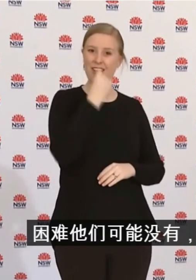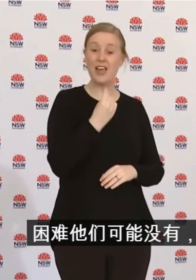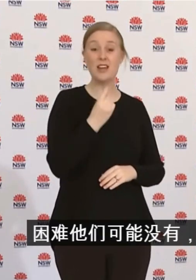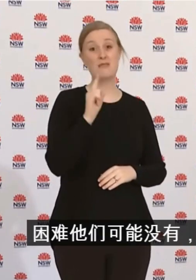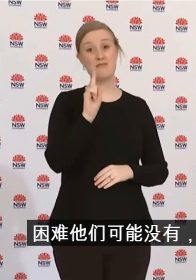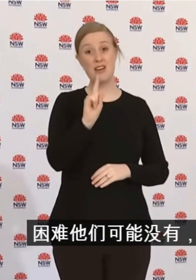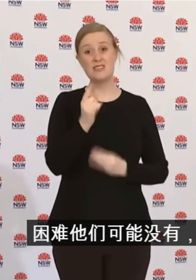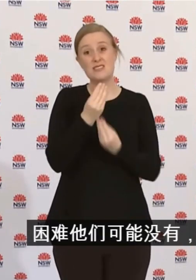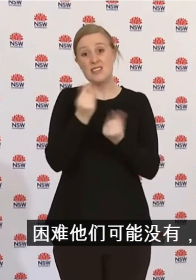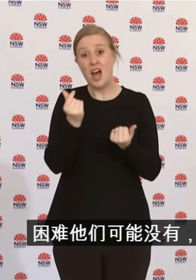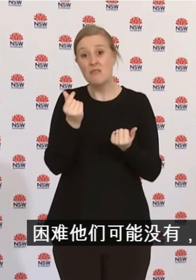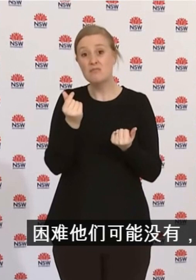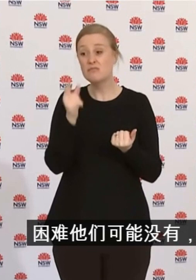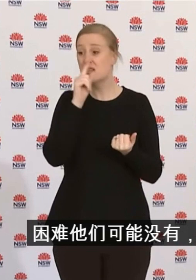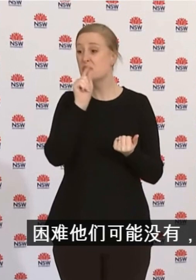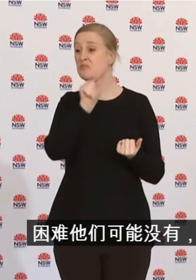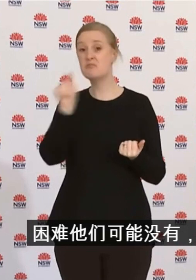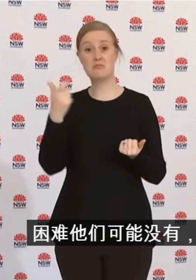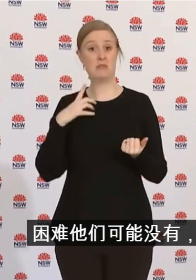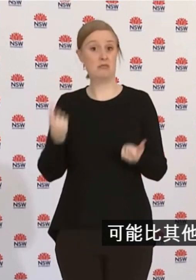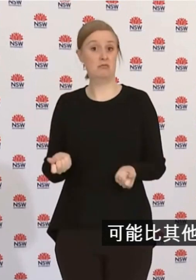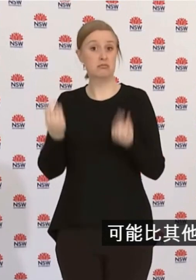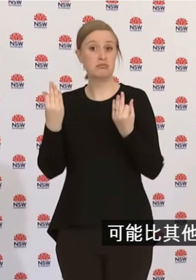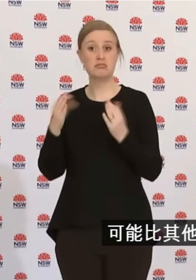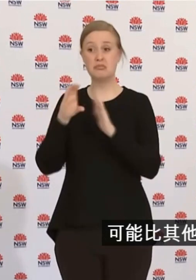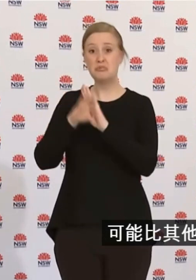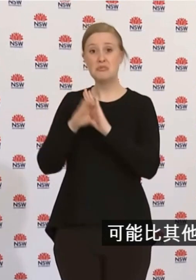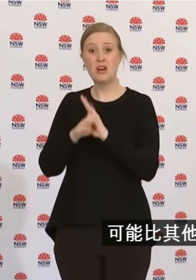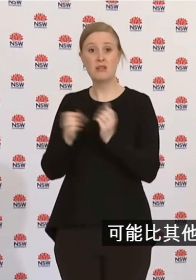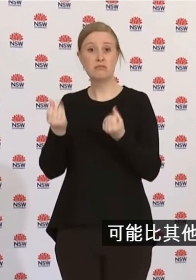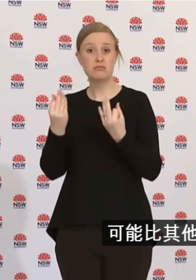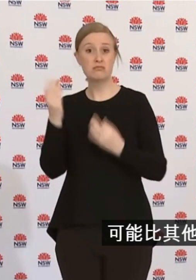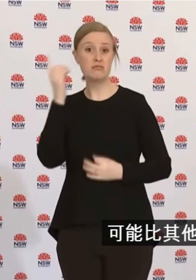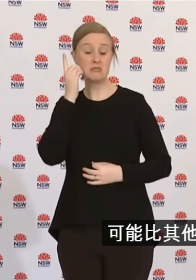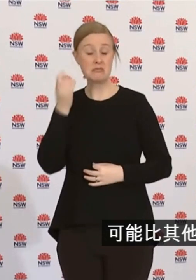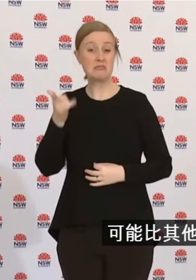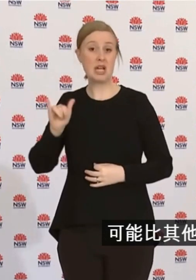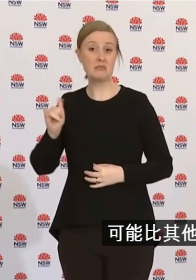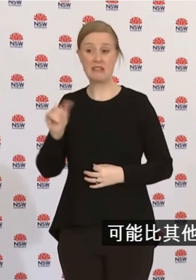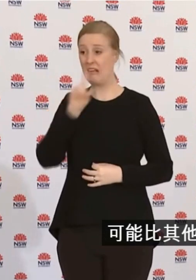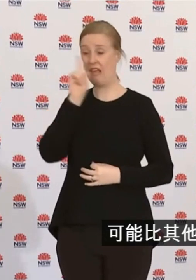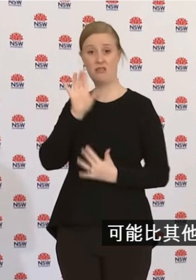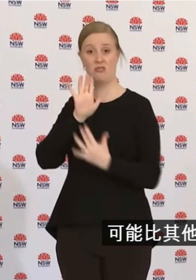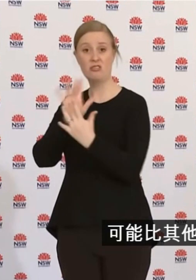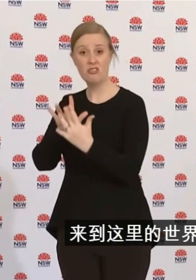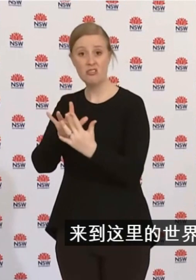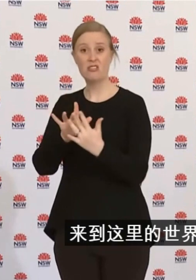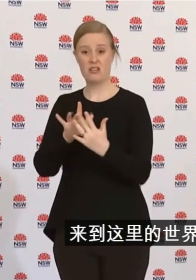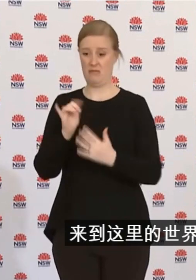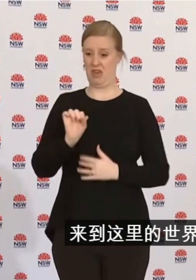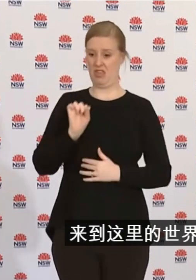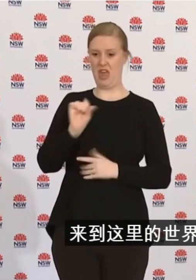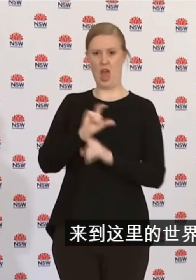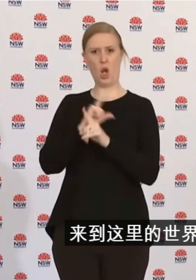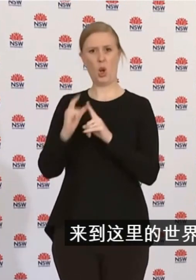that. And culturally, they may have an even greater need than perhaps other people from other parts of the world who